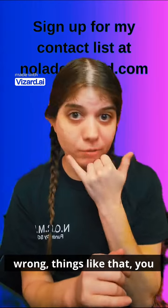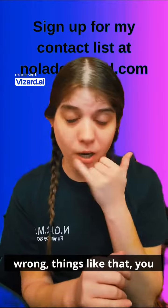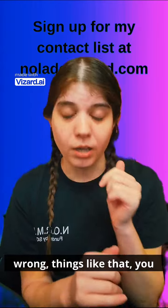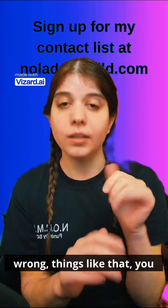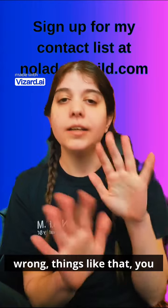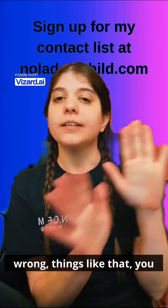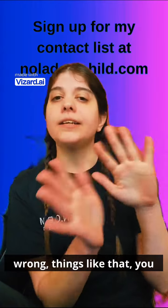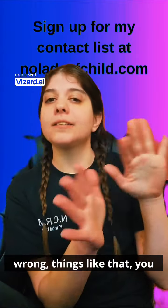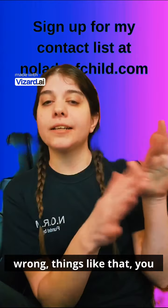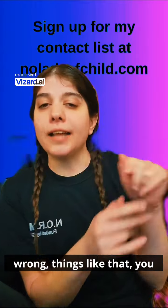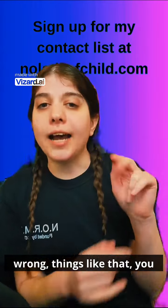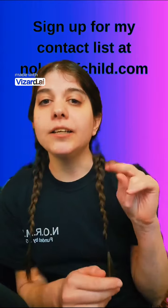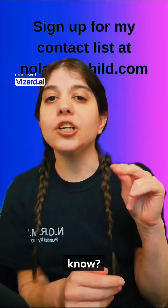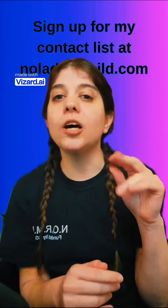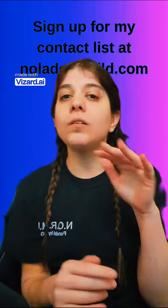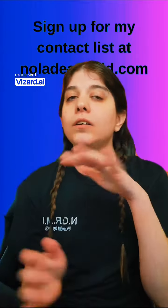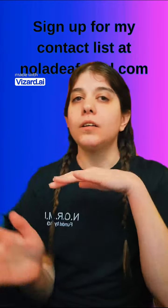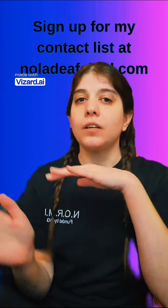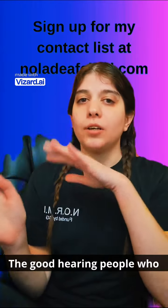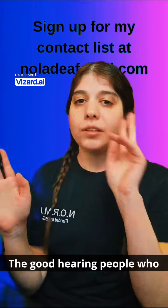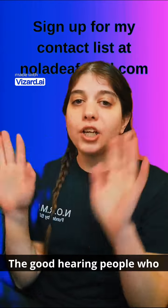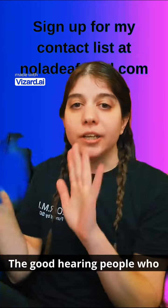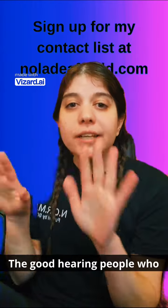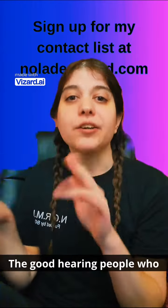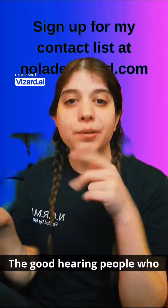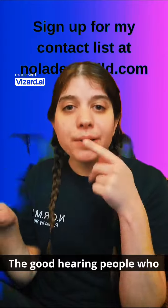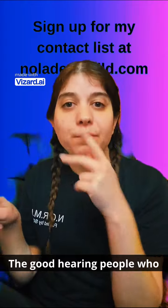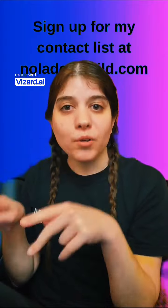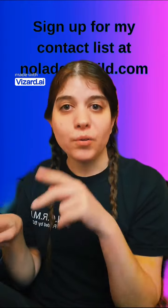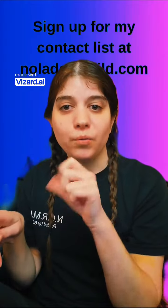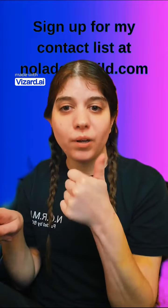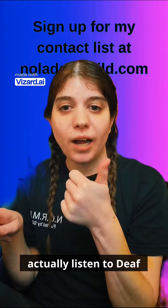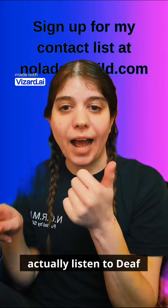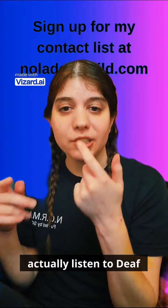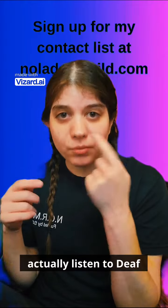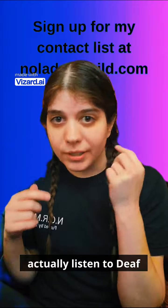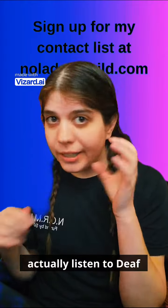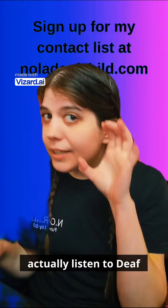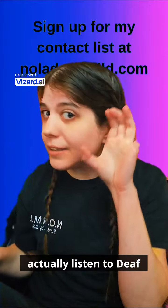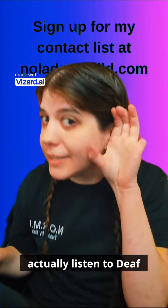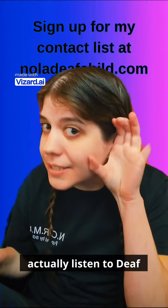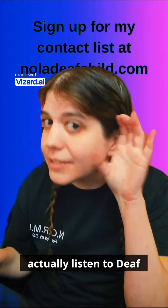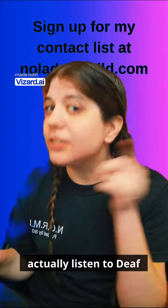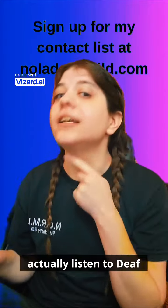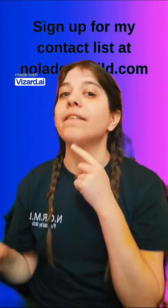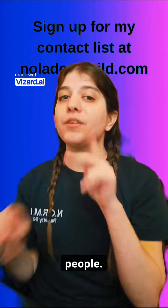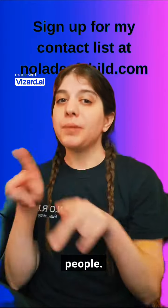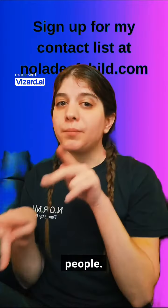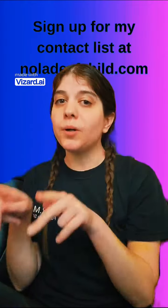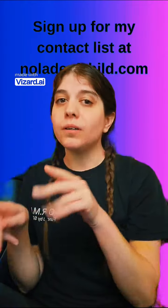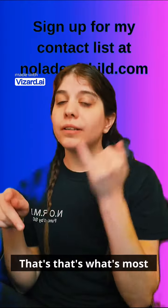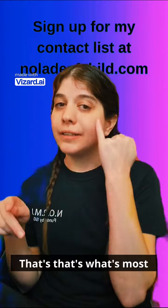wrong, things like that, the good hearing people who actually listen to deaf people,